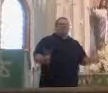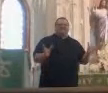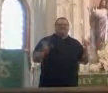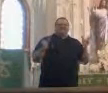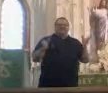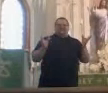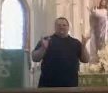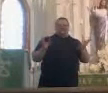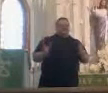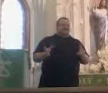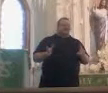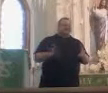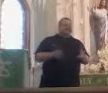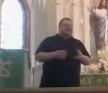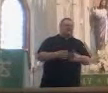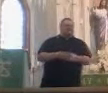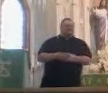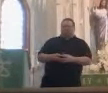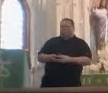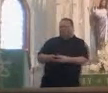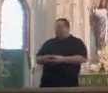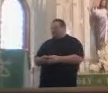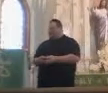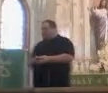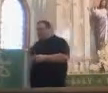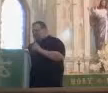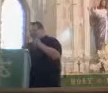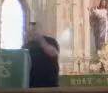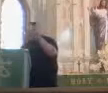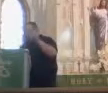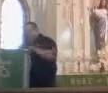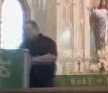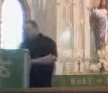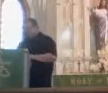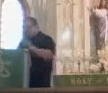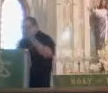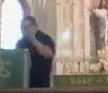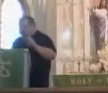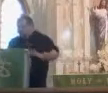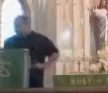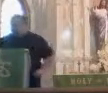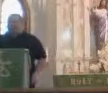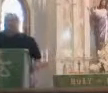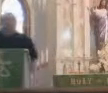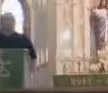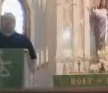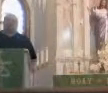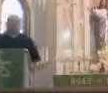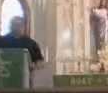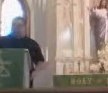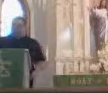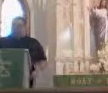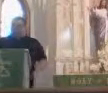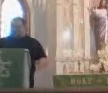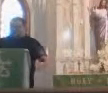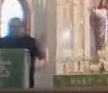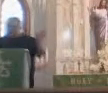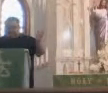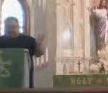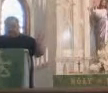can't see it just then. That's number one. Number two, let's take a closer look at verses 4-6. Again,